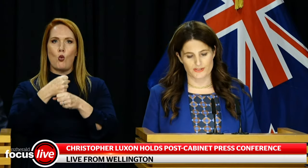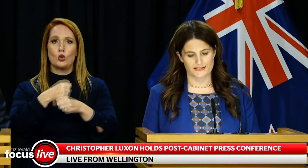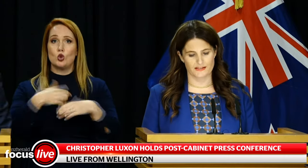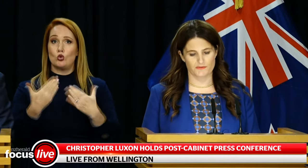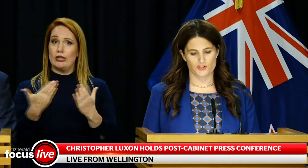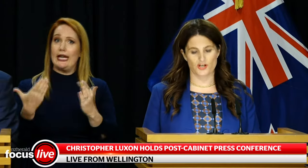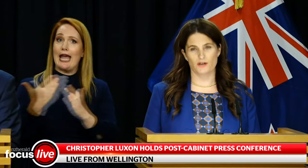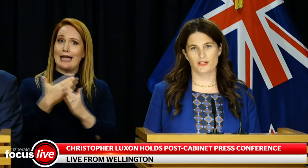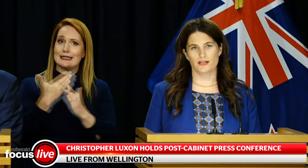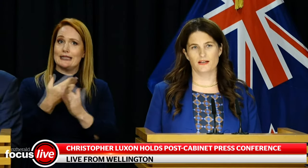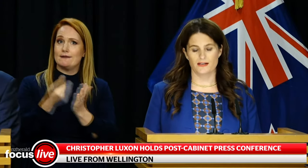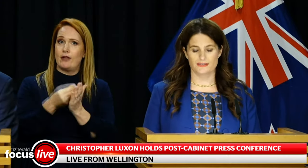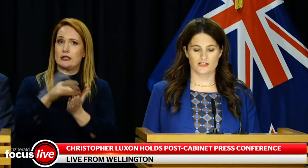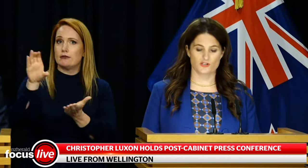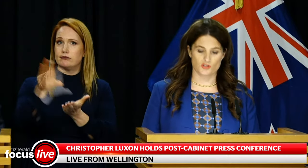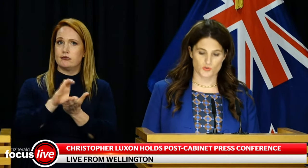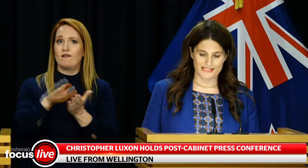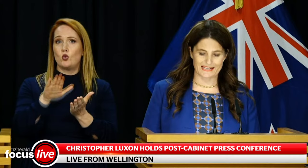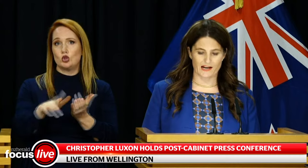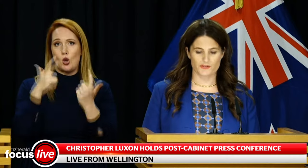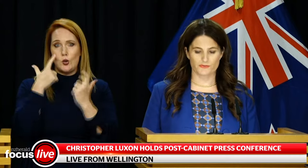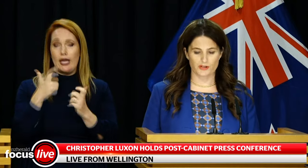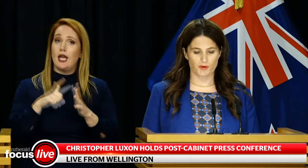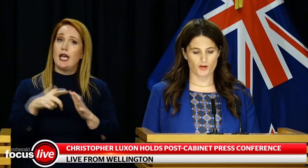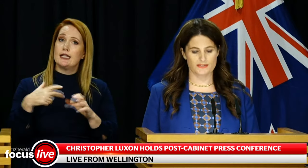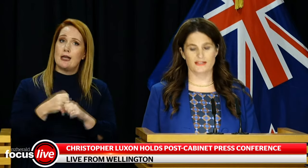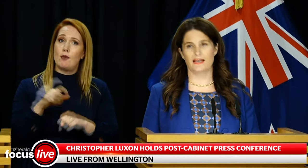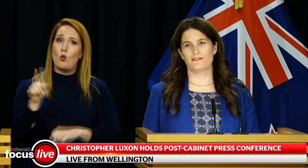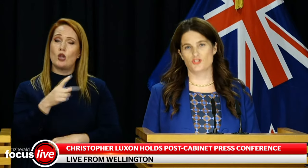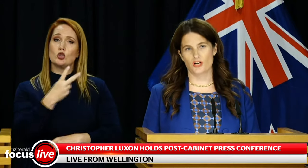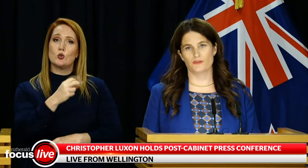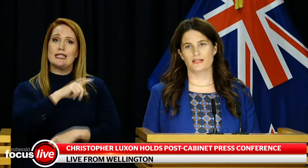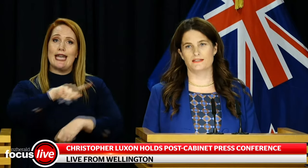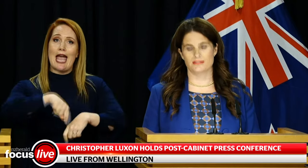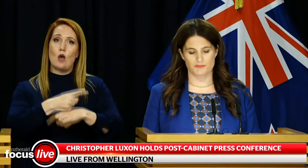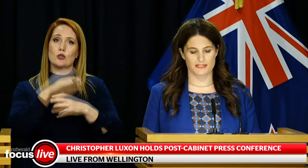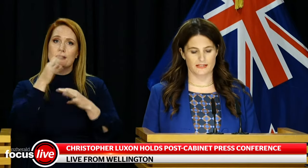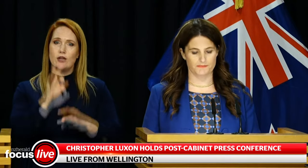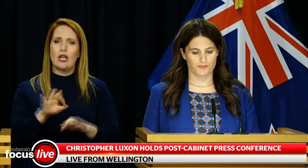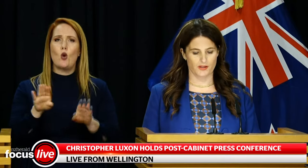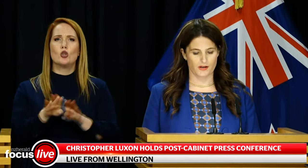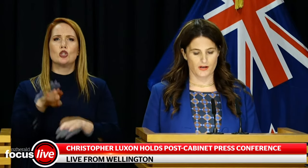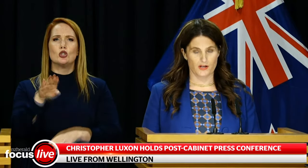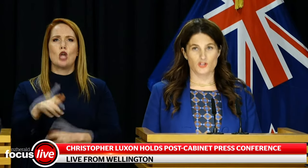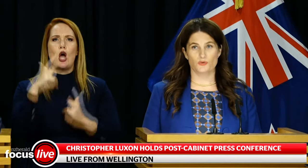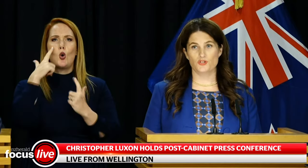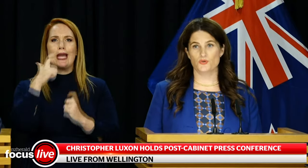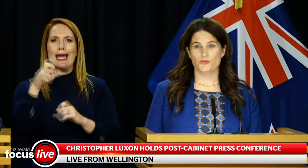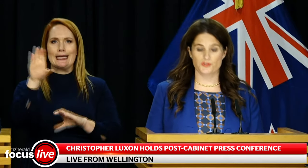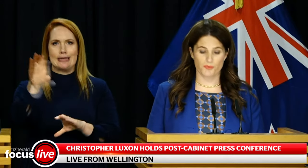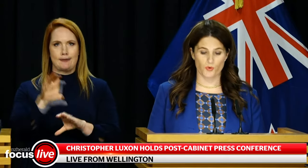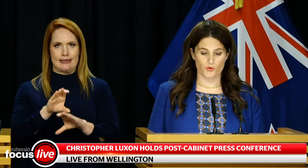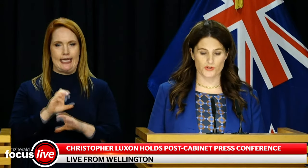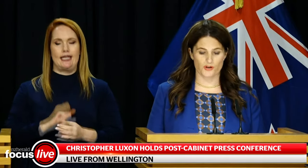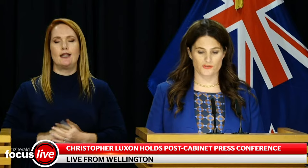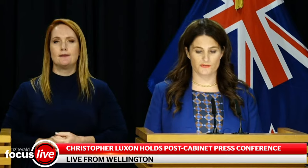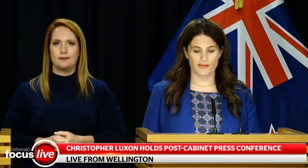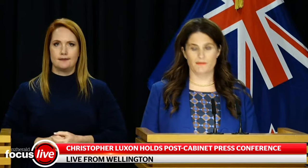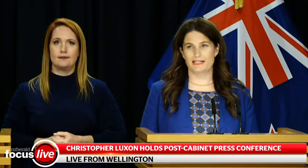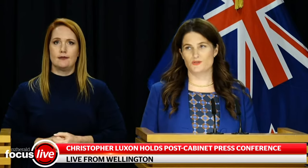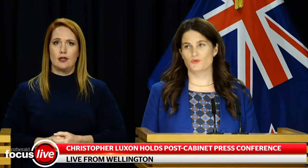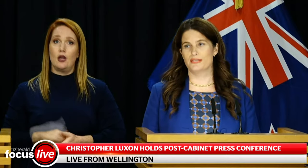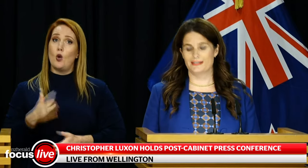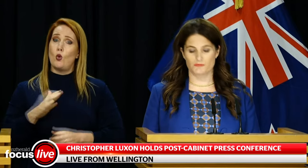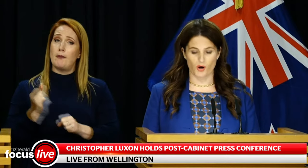already receive for childcare, such as the 20 hours free policy and the childcare subsidy. To ensure support goes